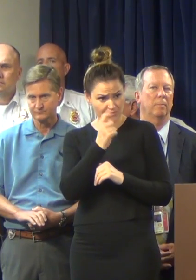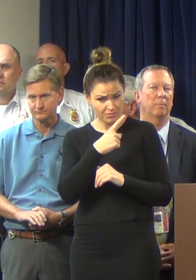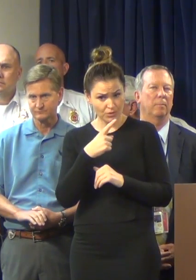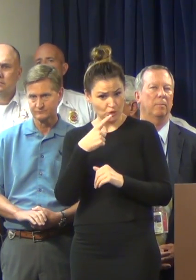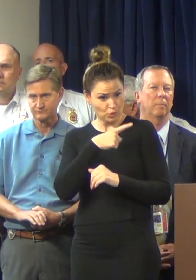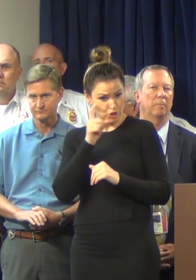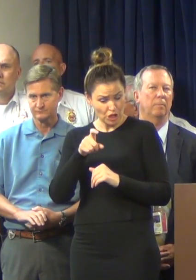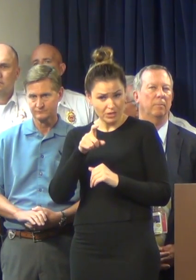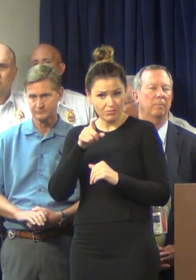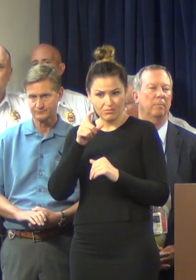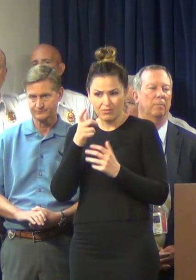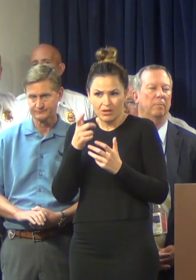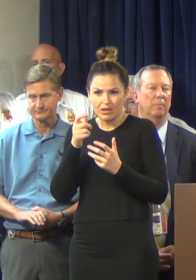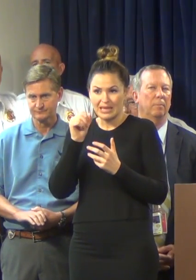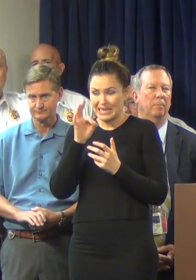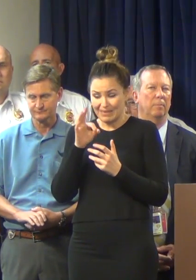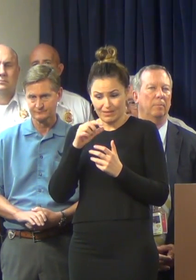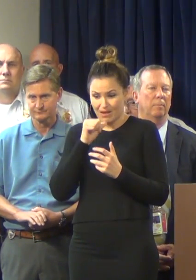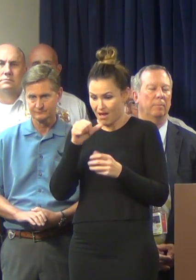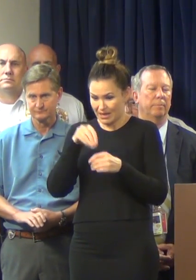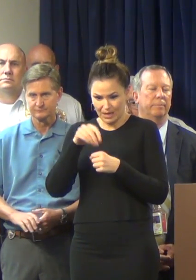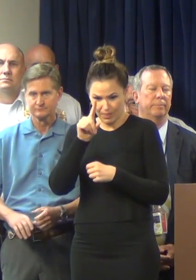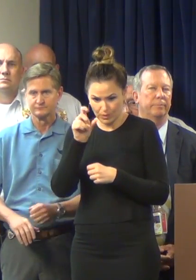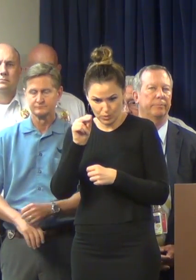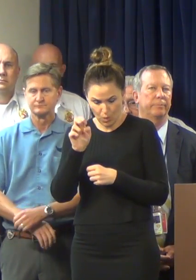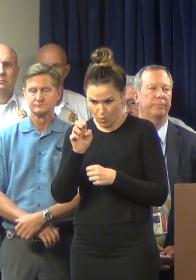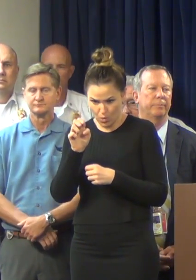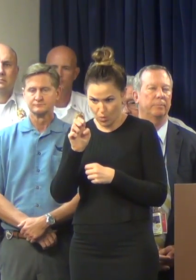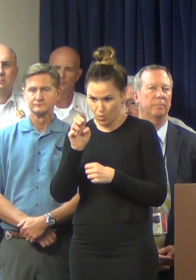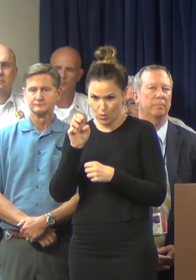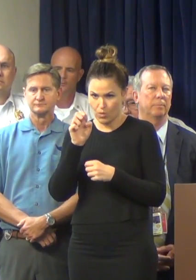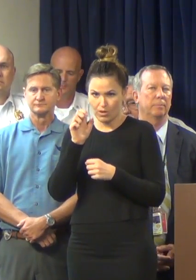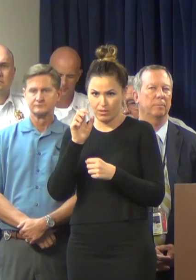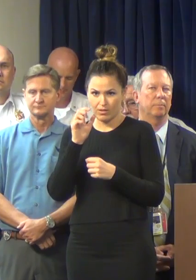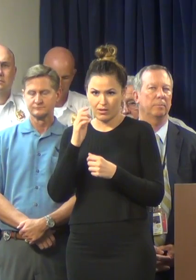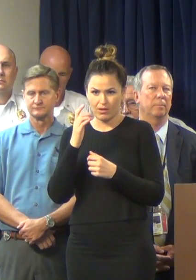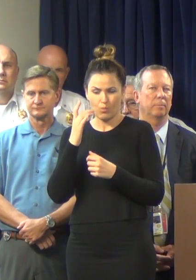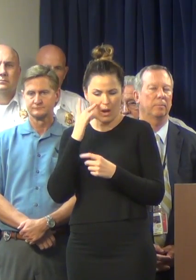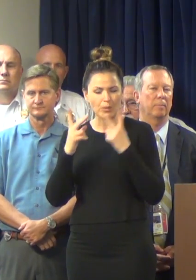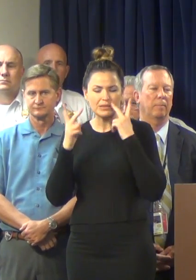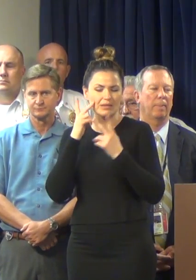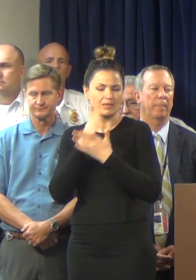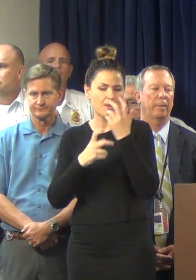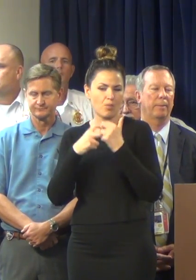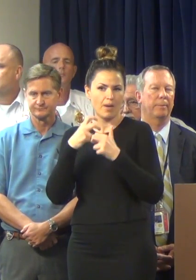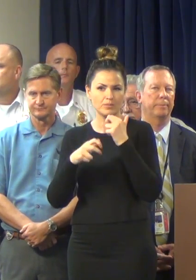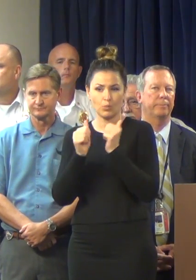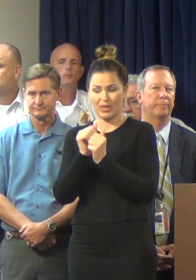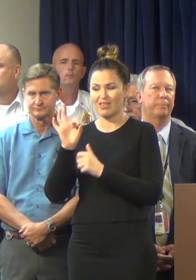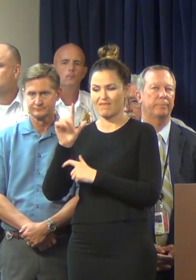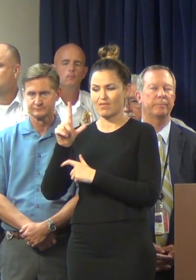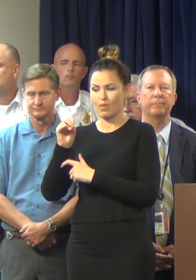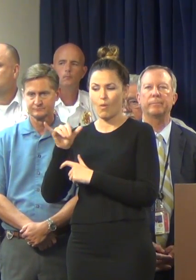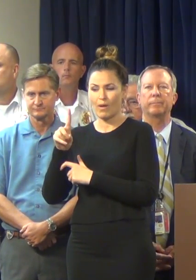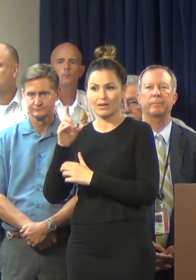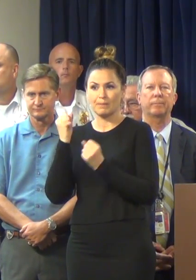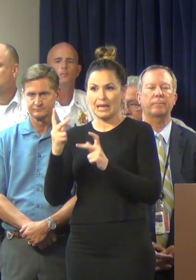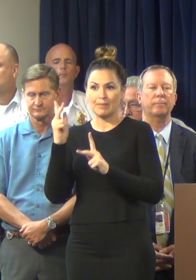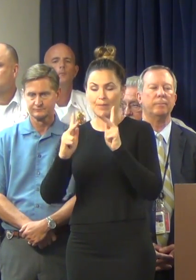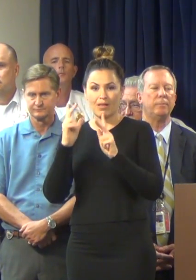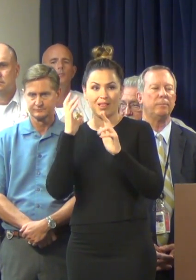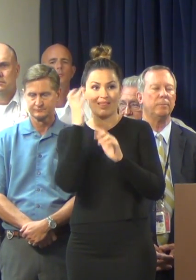to shelter within? I mean, if you're not in that zone, because that's some of the problems we saw with Floyd is so many people